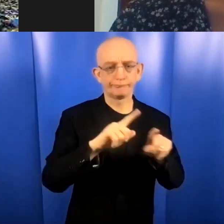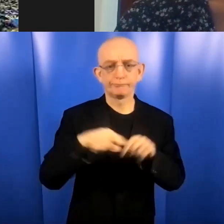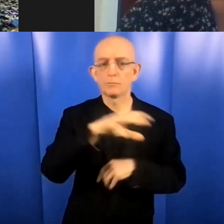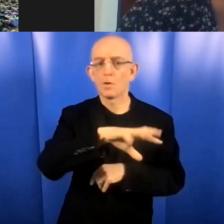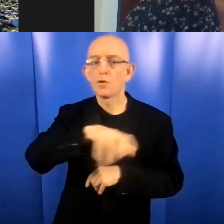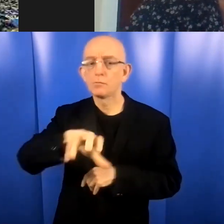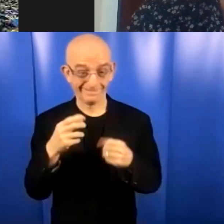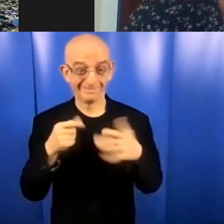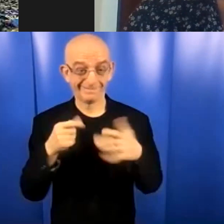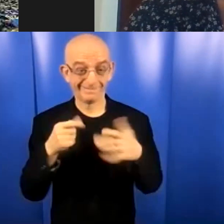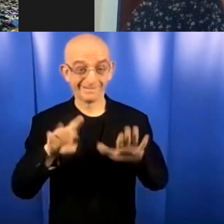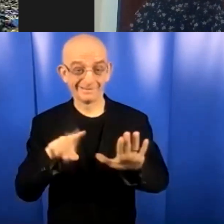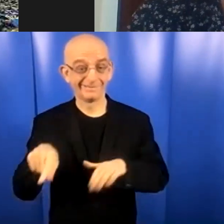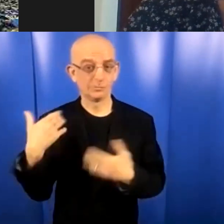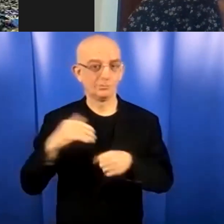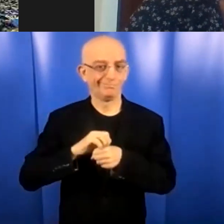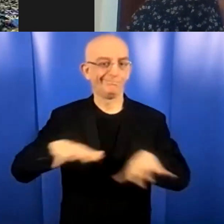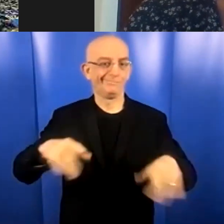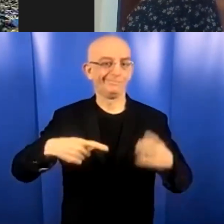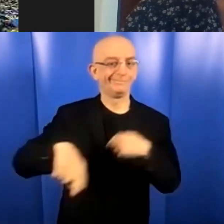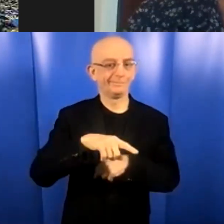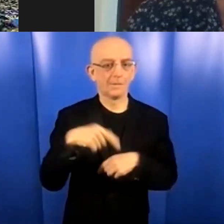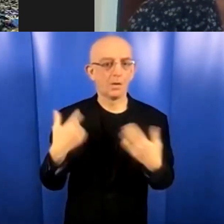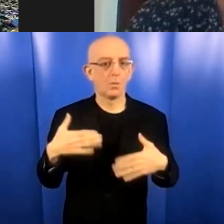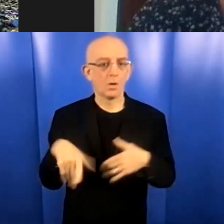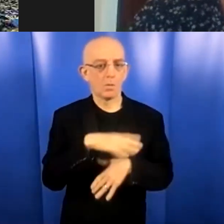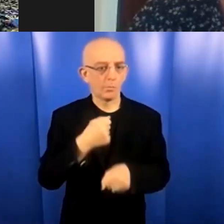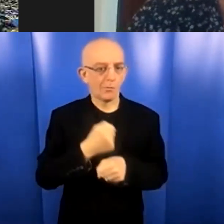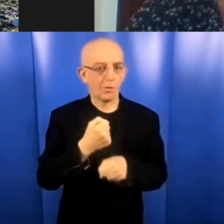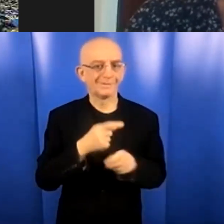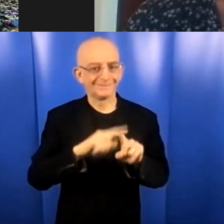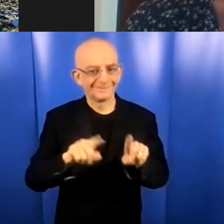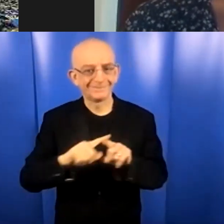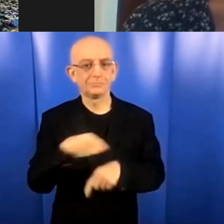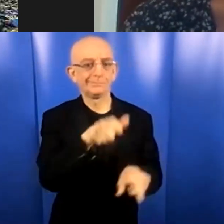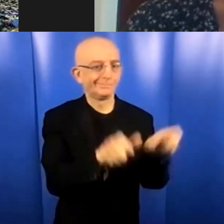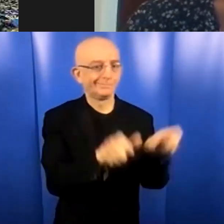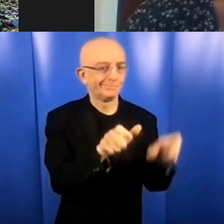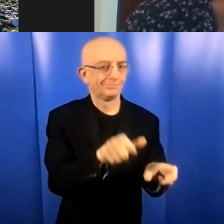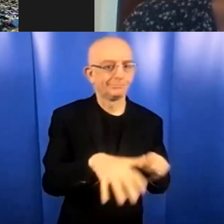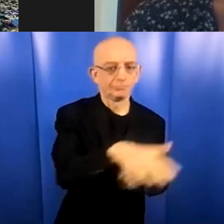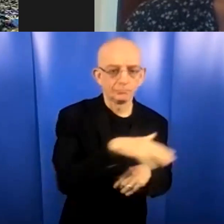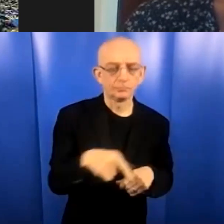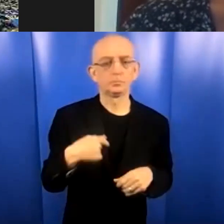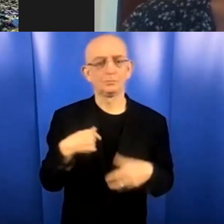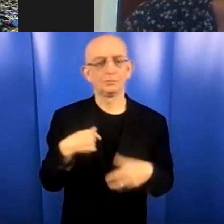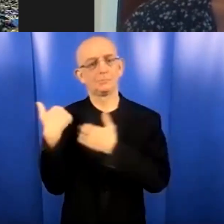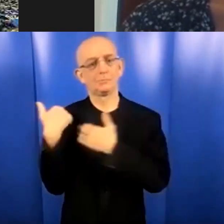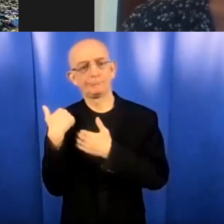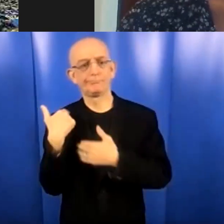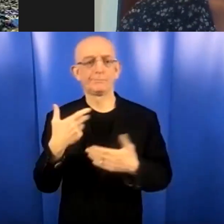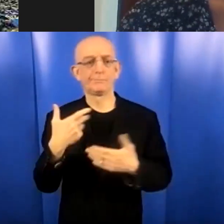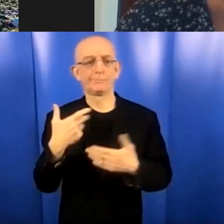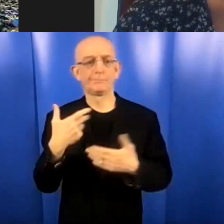around Civic Space. We also run several different programs aimed to support human rights defenders, for instance, in Central America, by providing